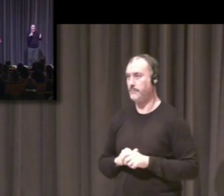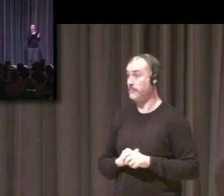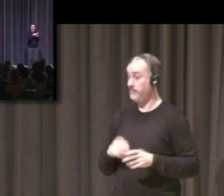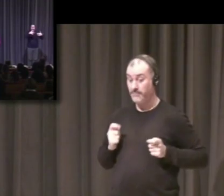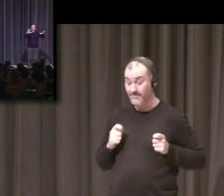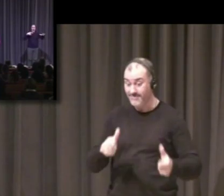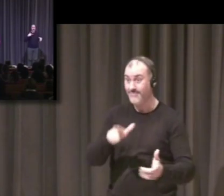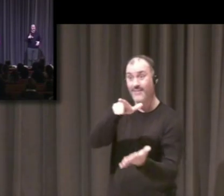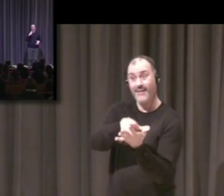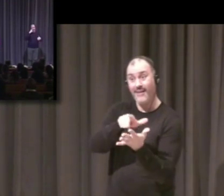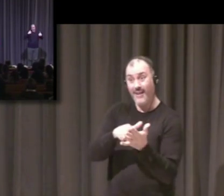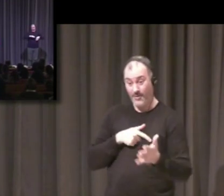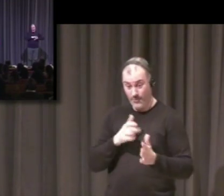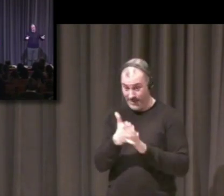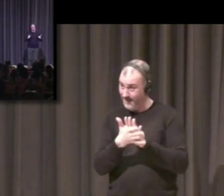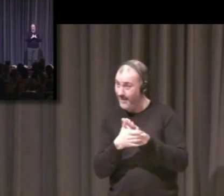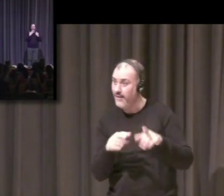So thank you.